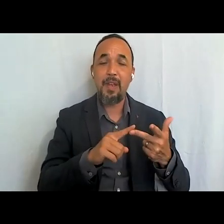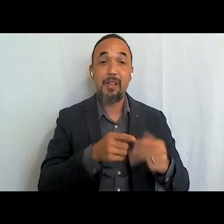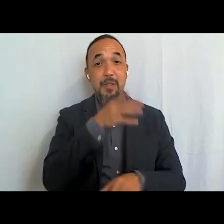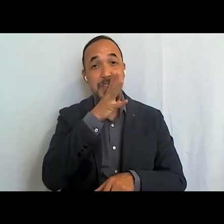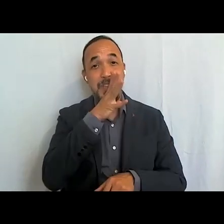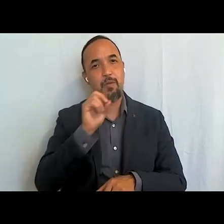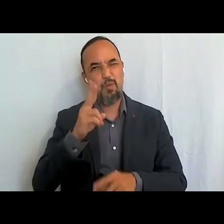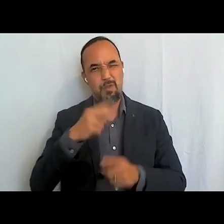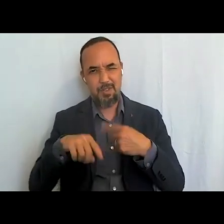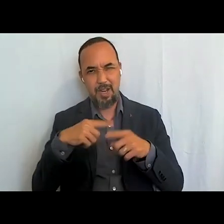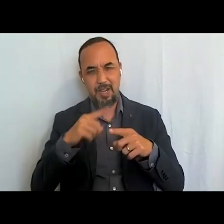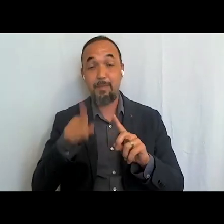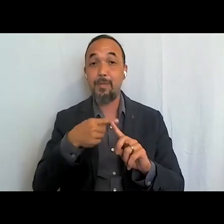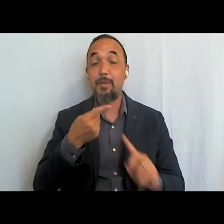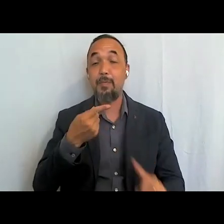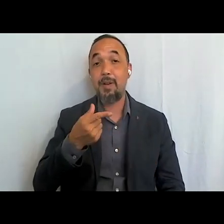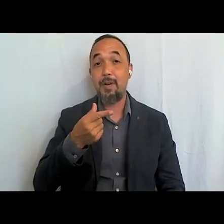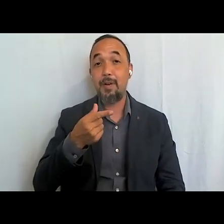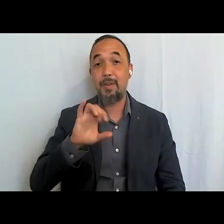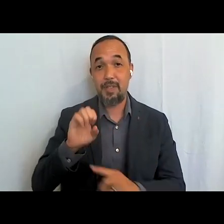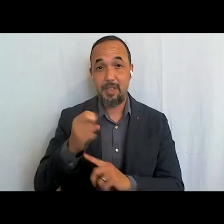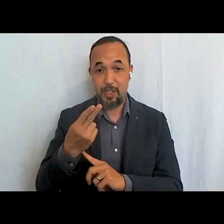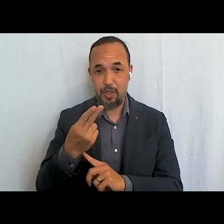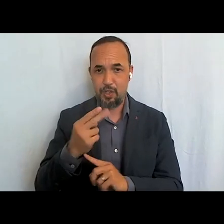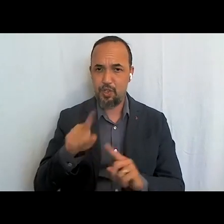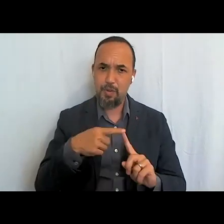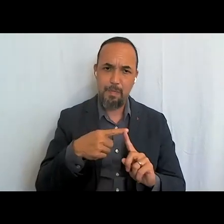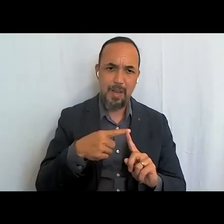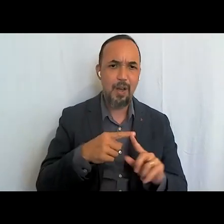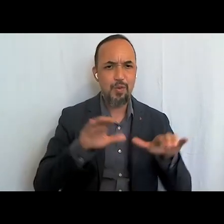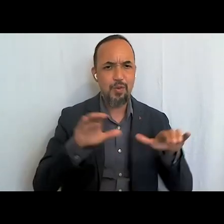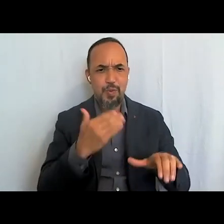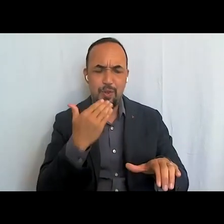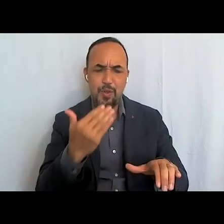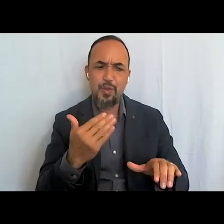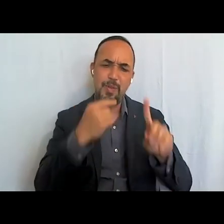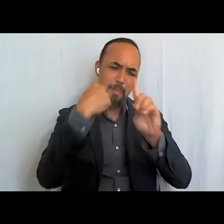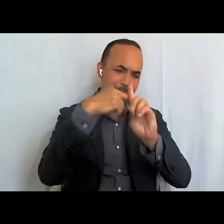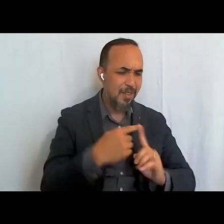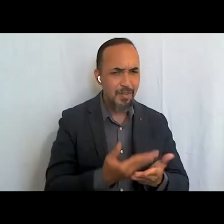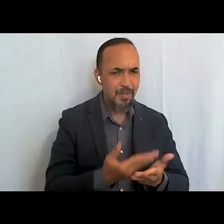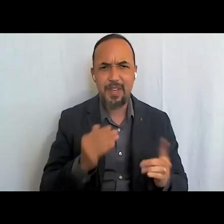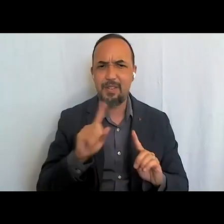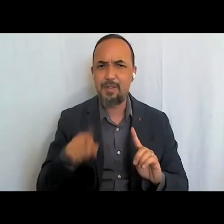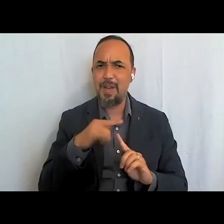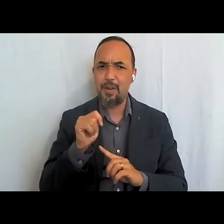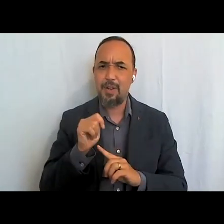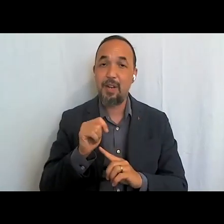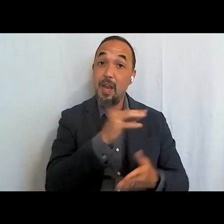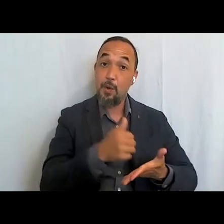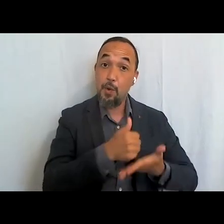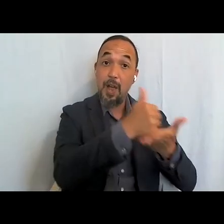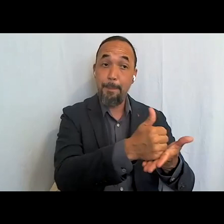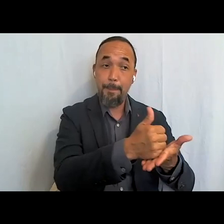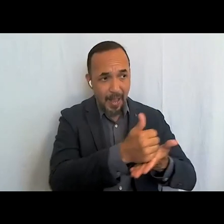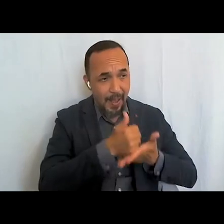about GISH, about doing good in the world, all the things, the various stuff that we've done. And you know, you help them, you help other people and show that